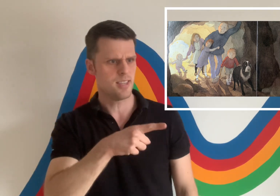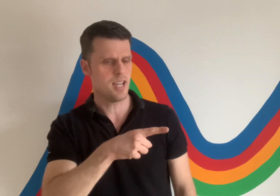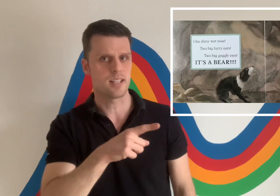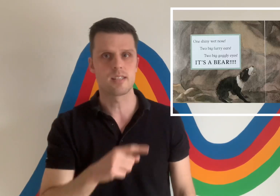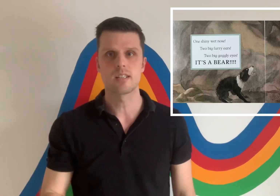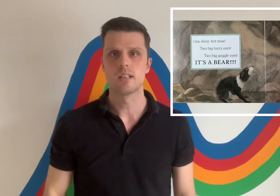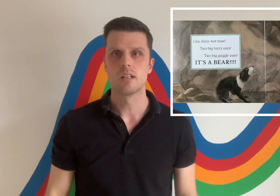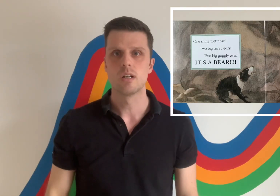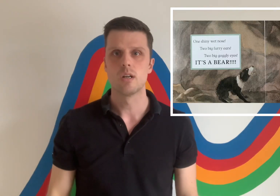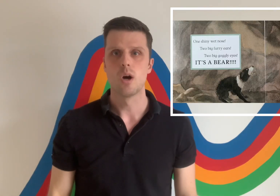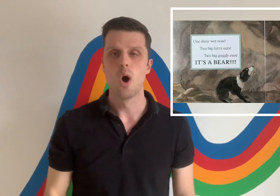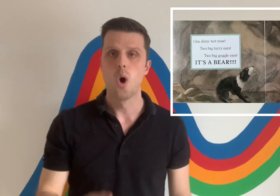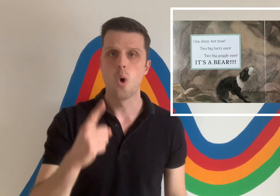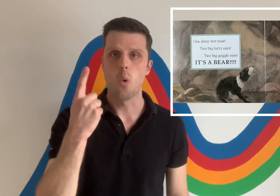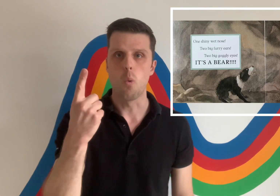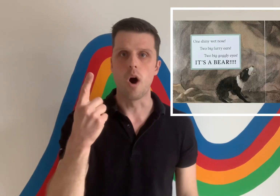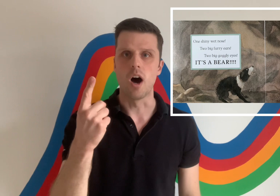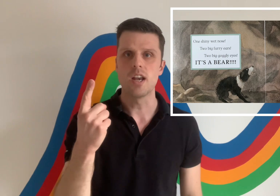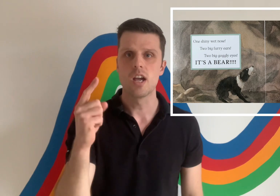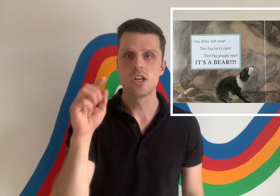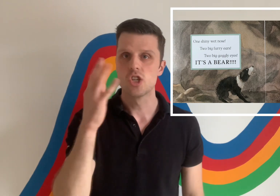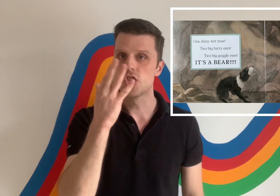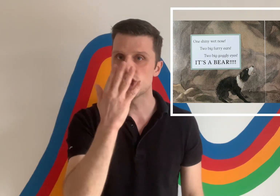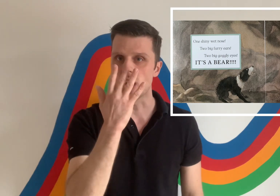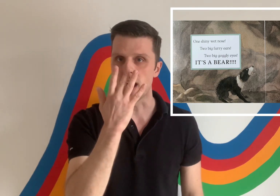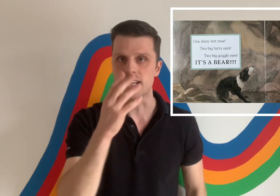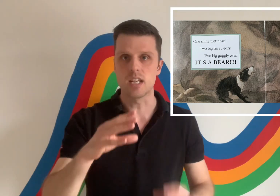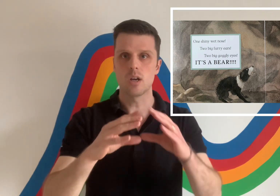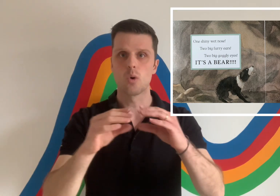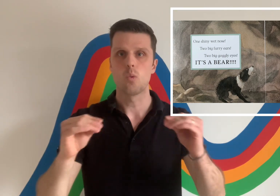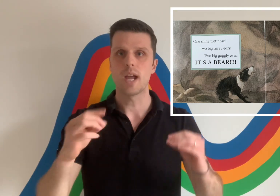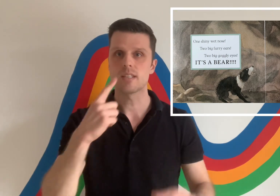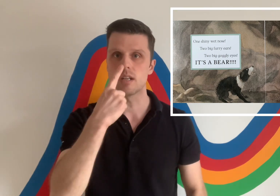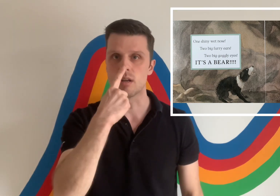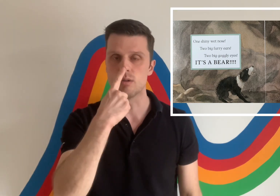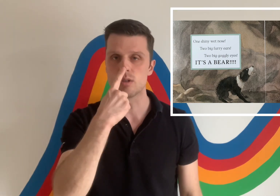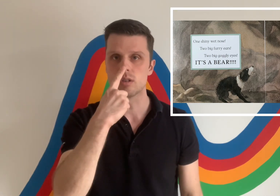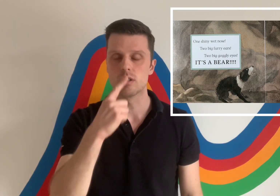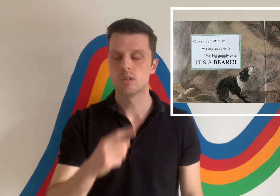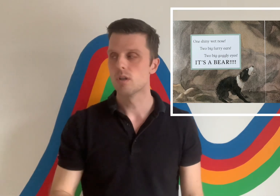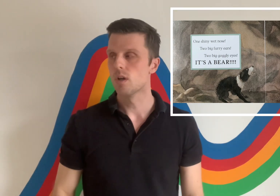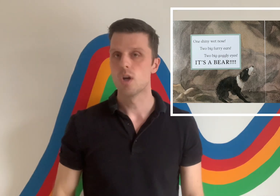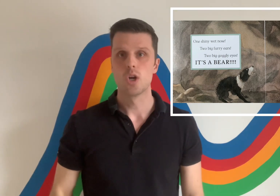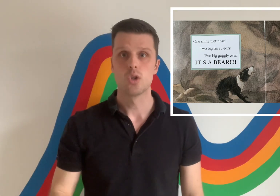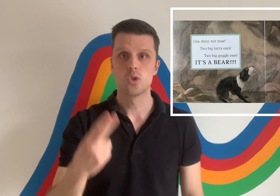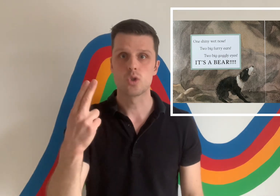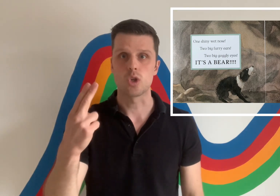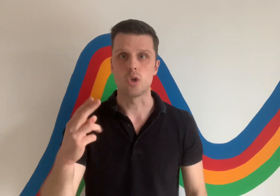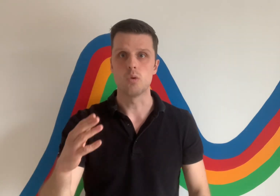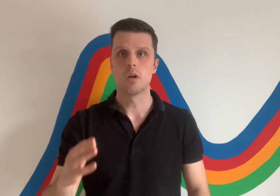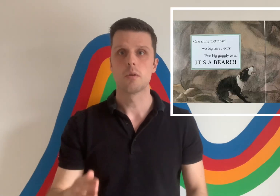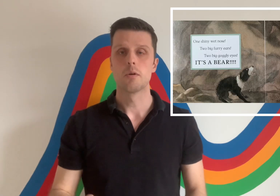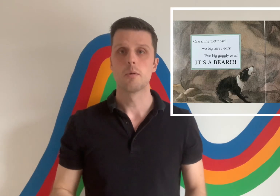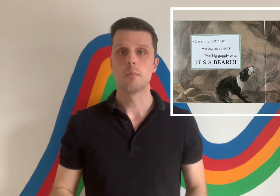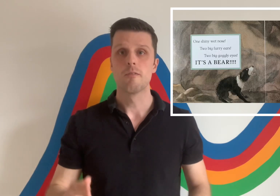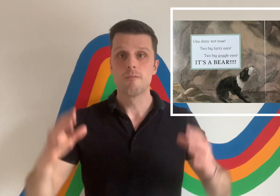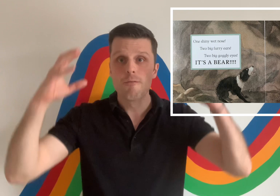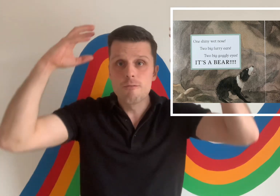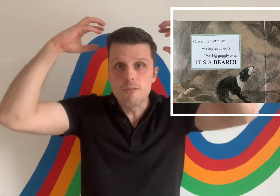that? One shiny wet nose. Two